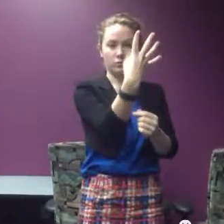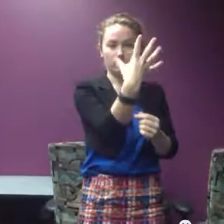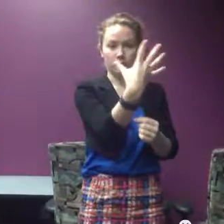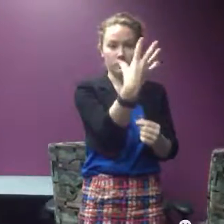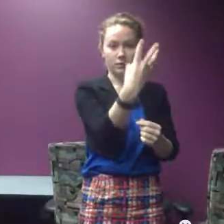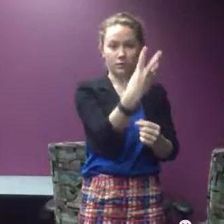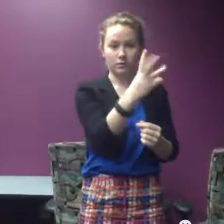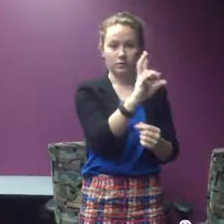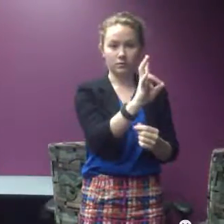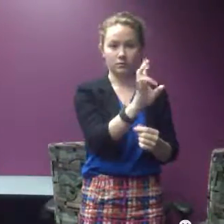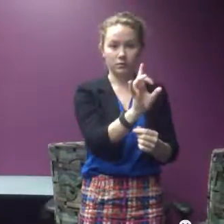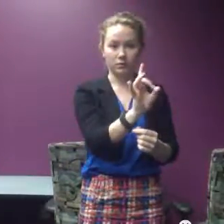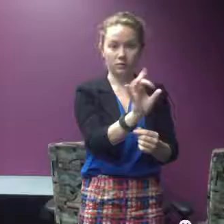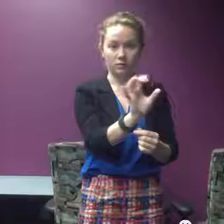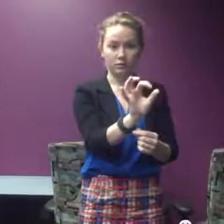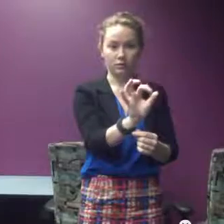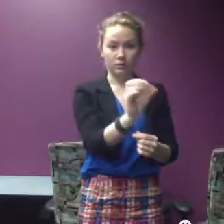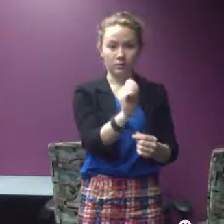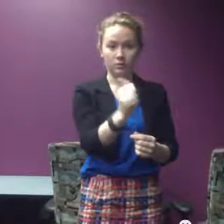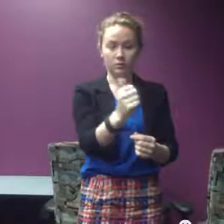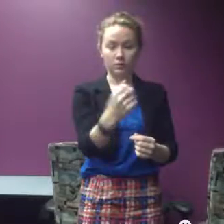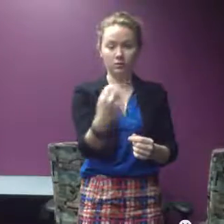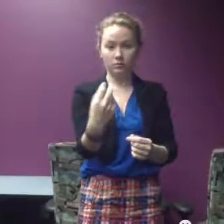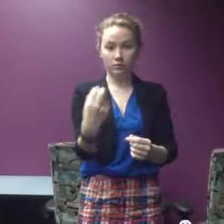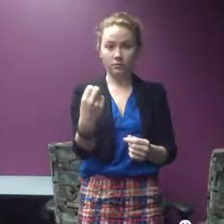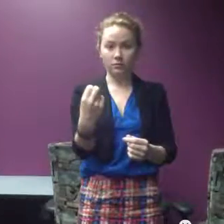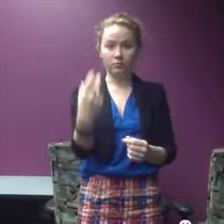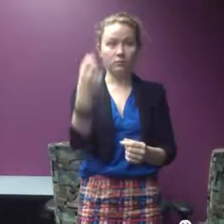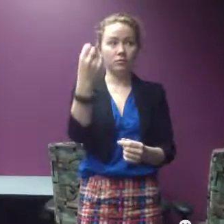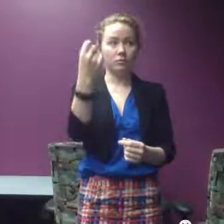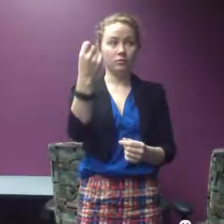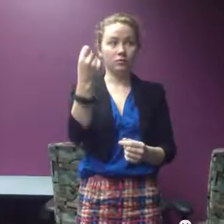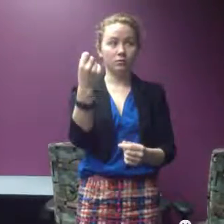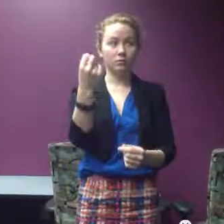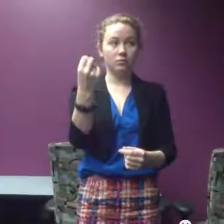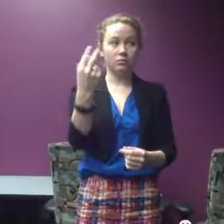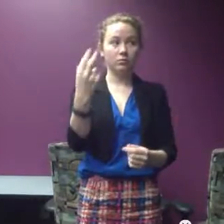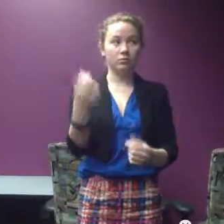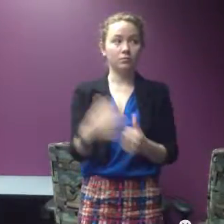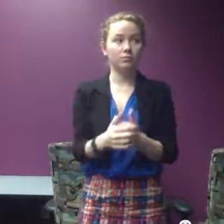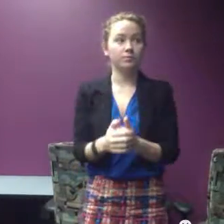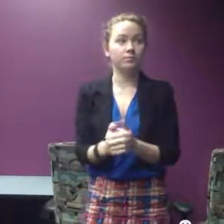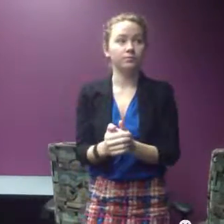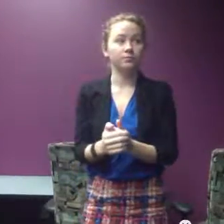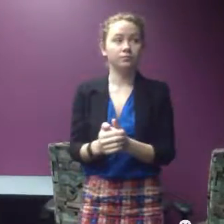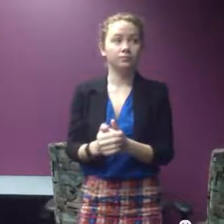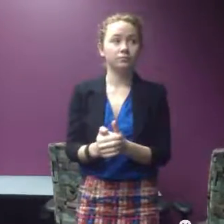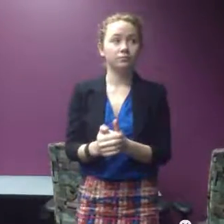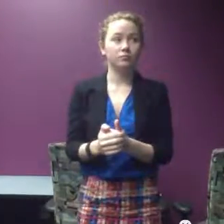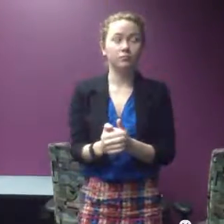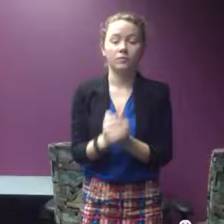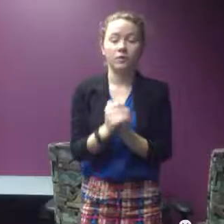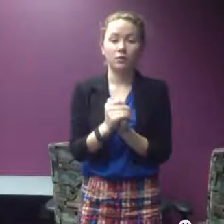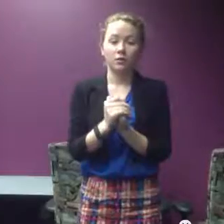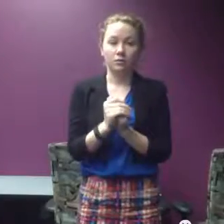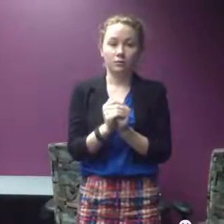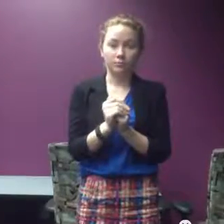So there's 1, 2, 3, 4, 5, 6, 7, 8, 9, 10, 11, 12 in this